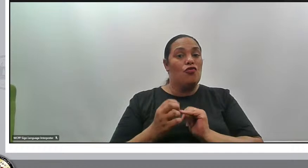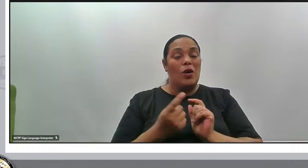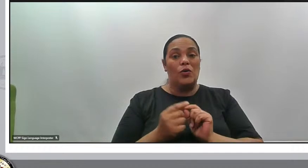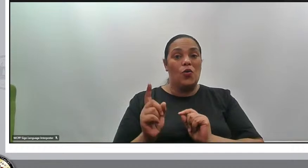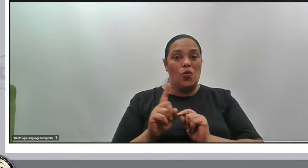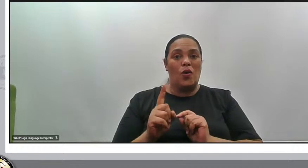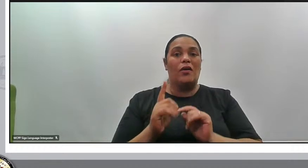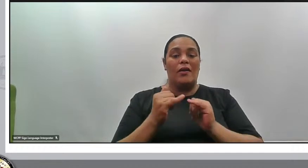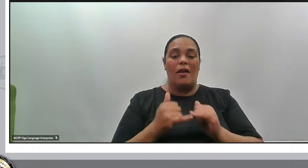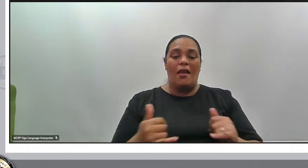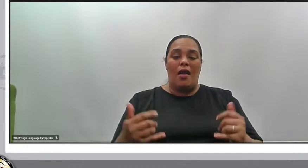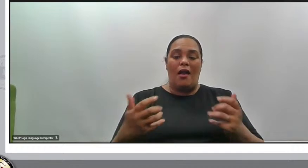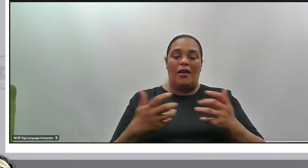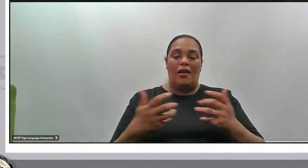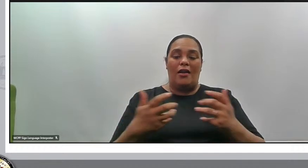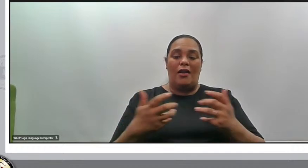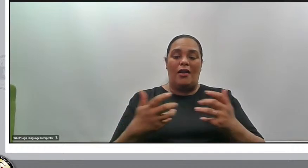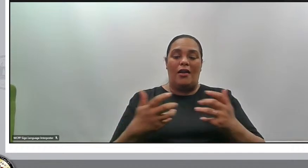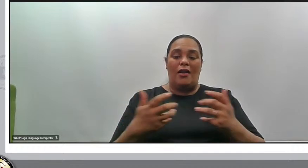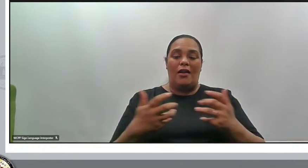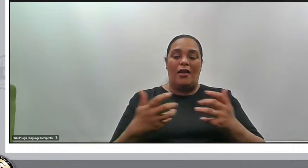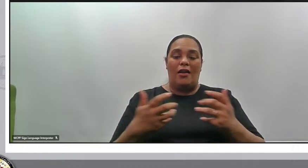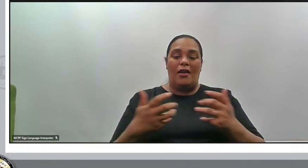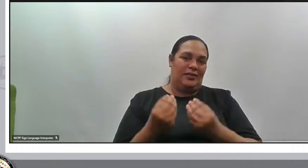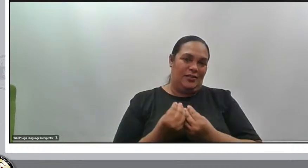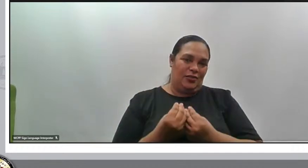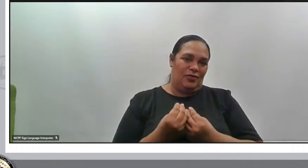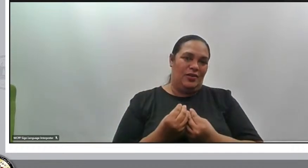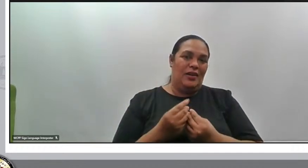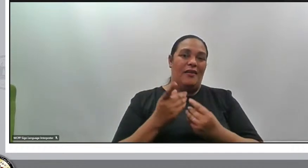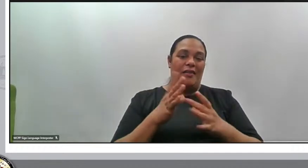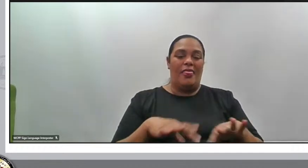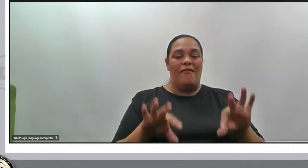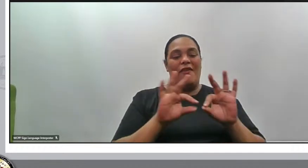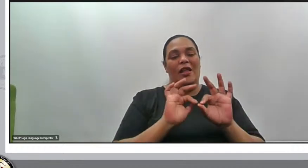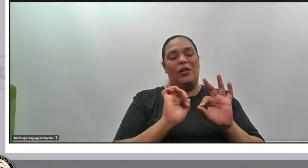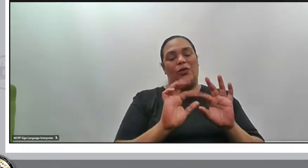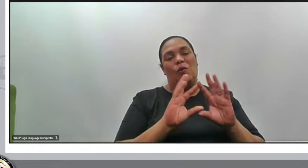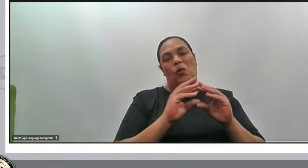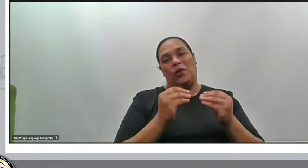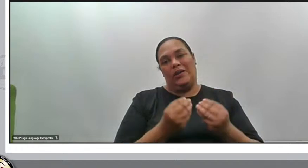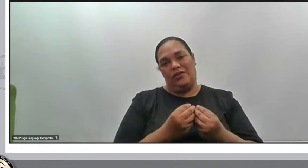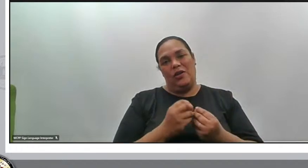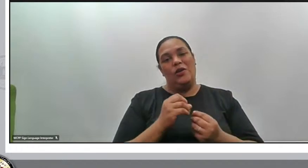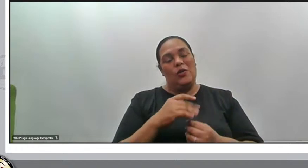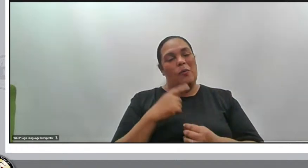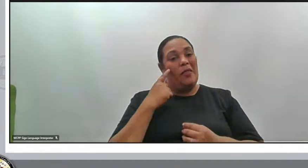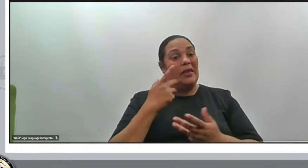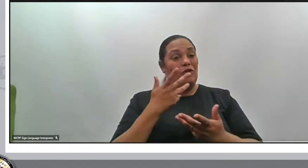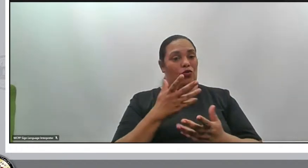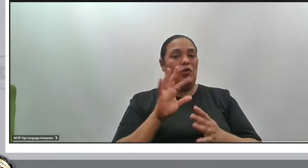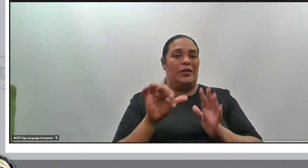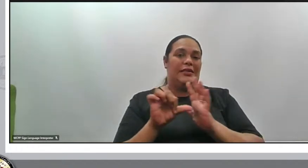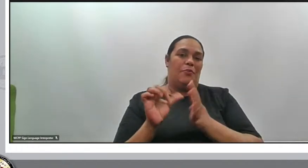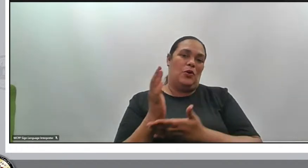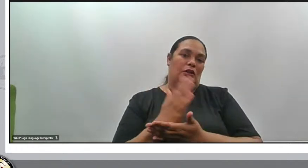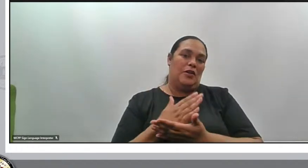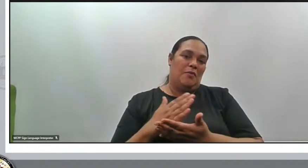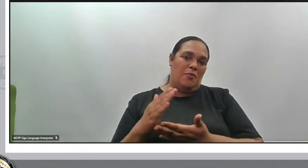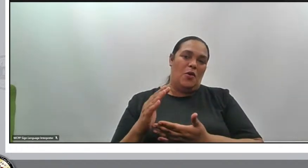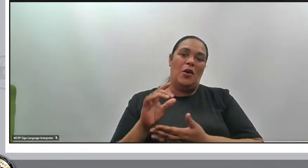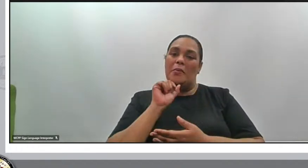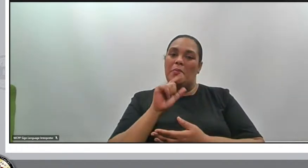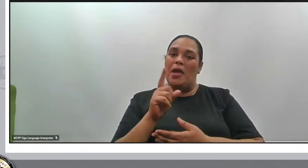to align performance within the organization to the values of the organization. And I think that is an important part of what